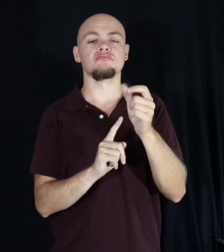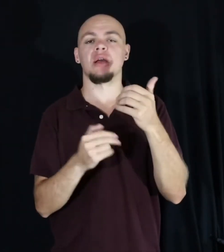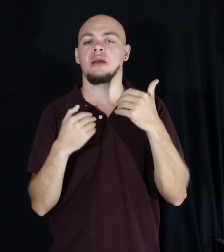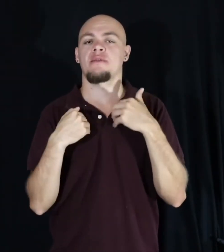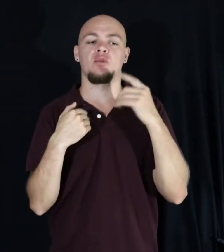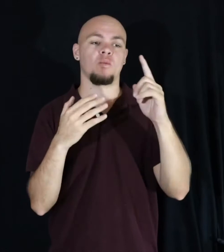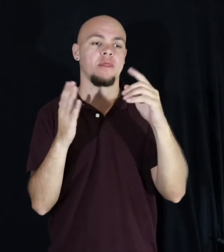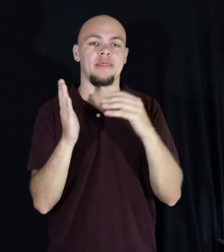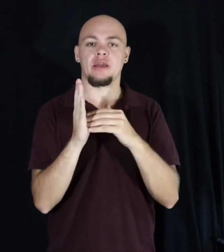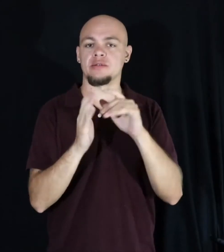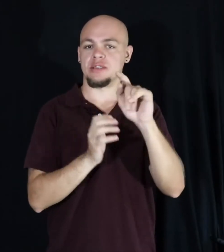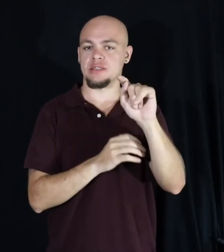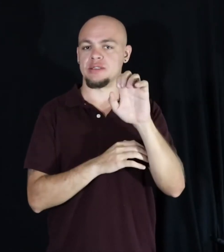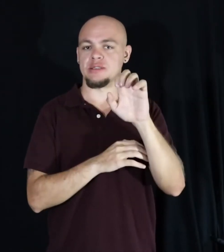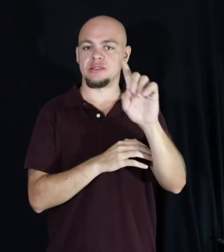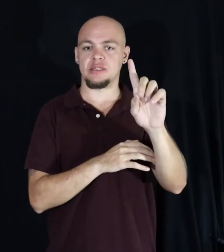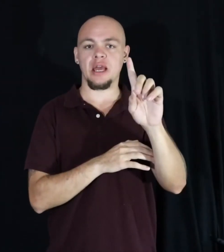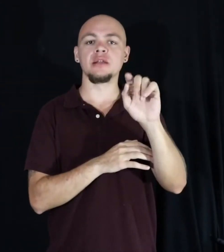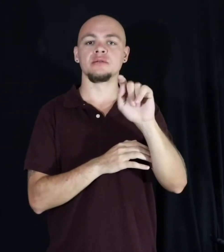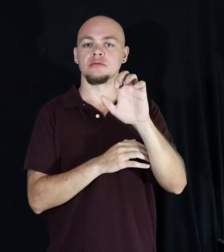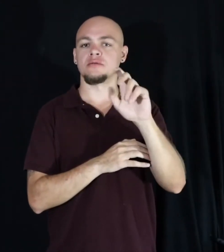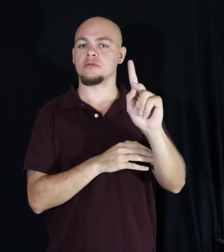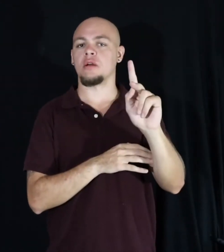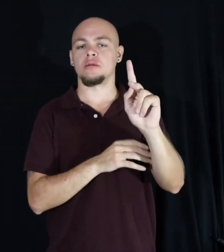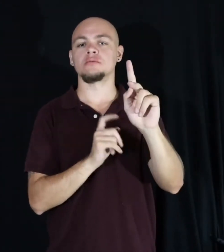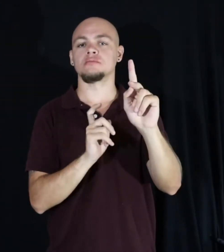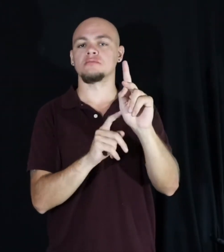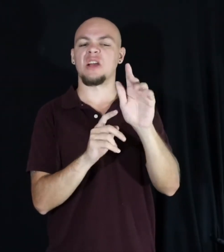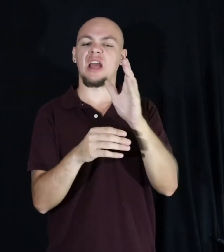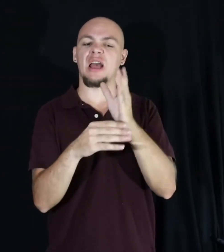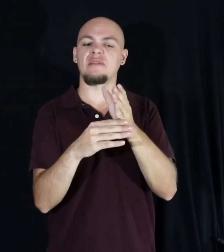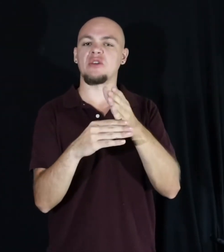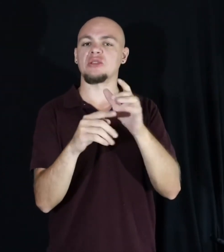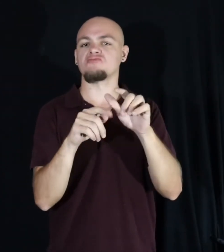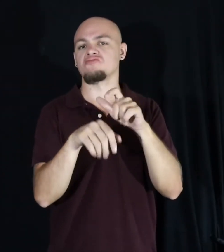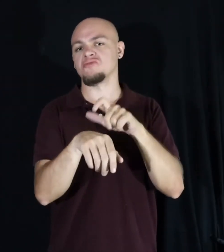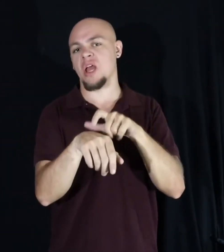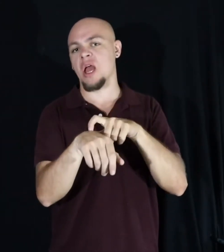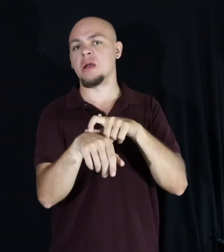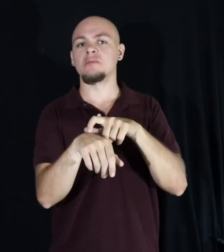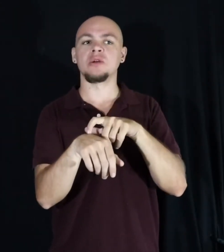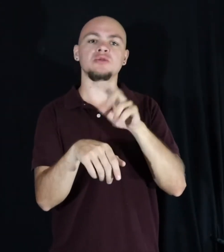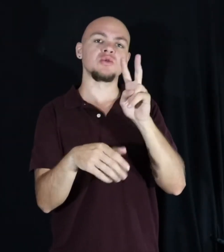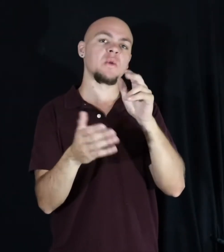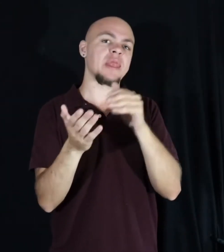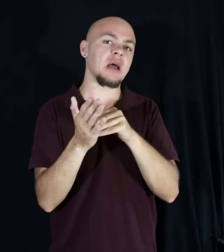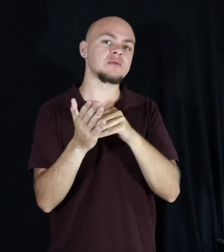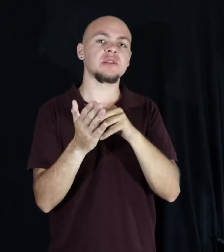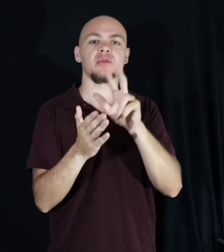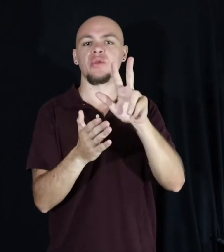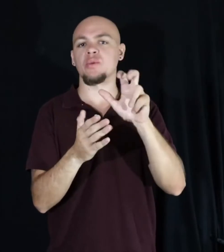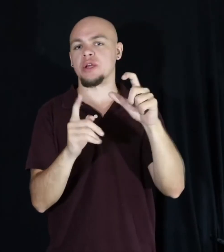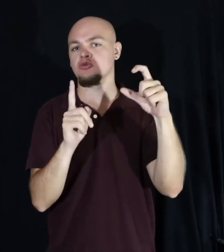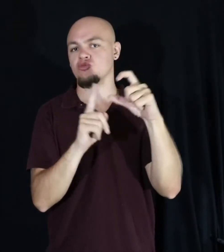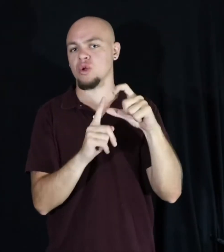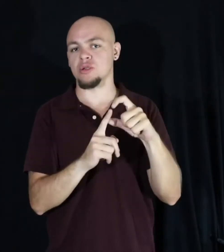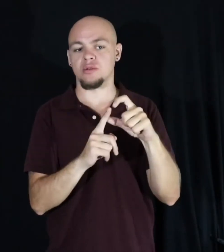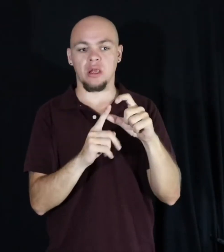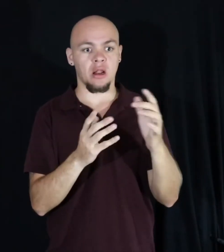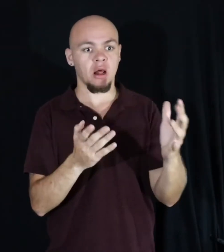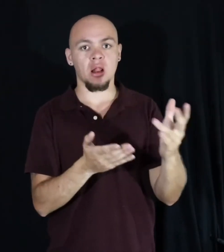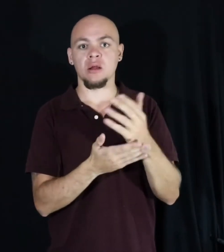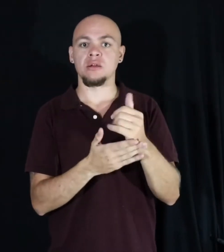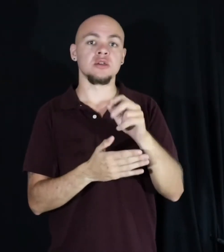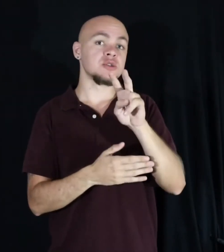TED Talks. Each of those TED Talks has an average length of about 2,300 words. Now, take this together and you end up